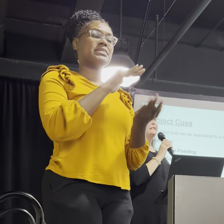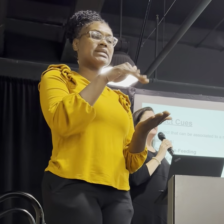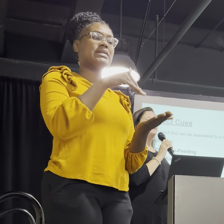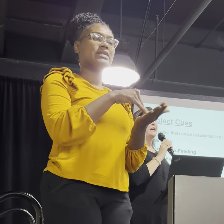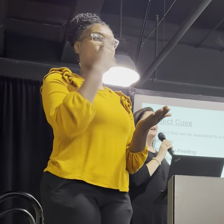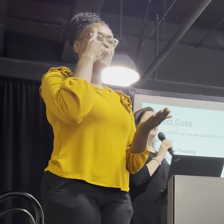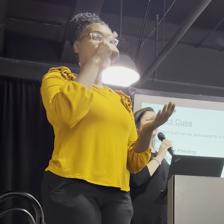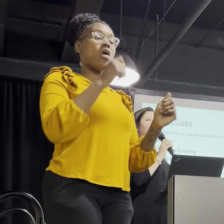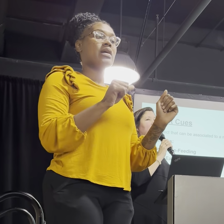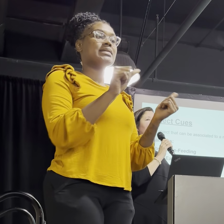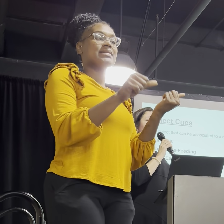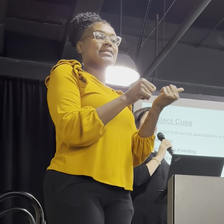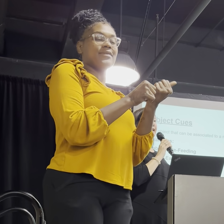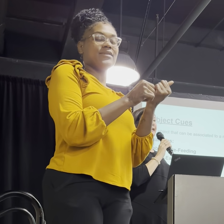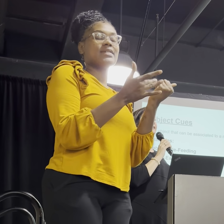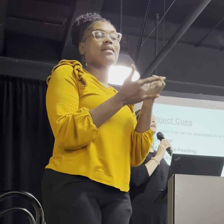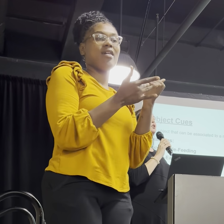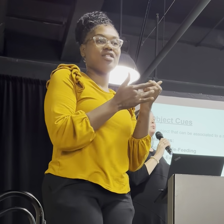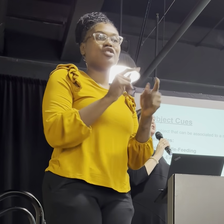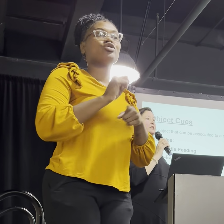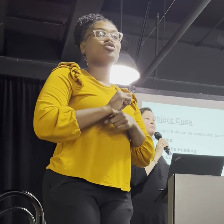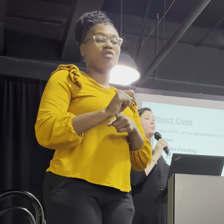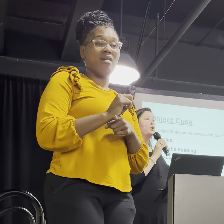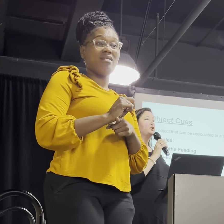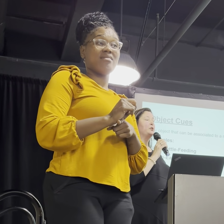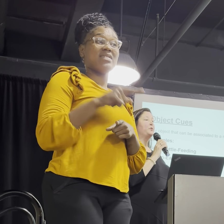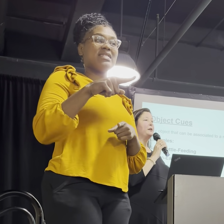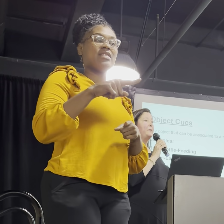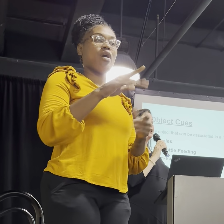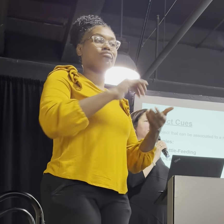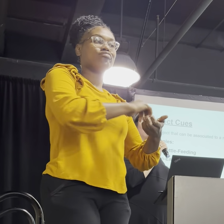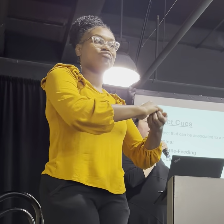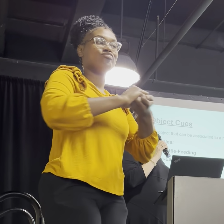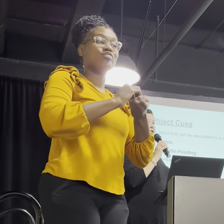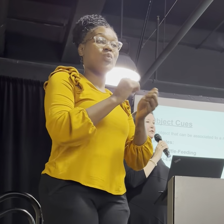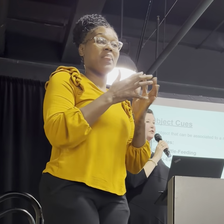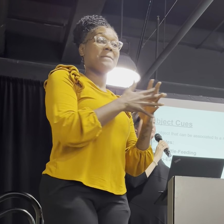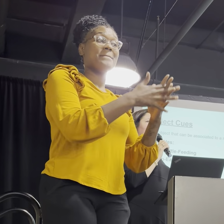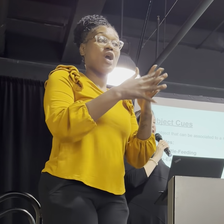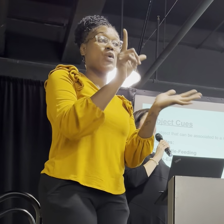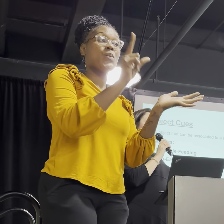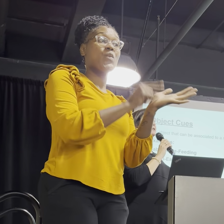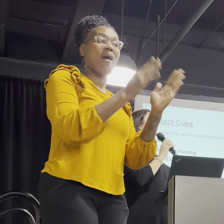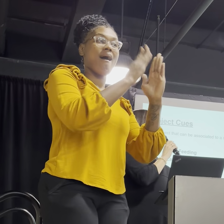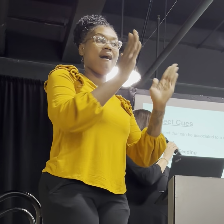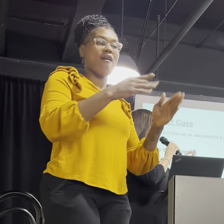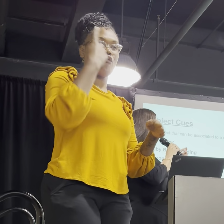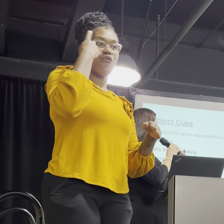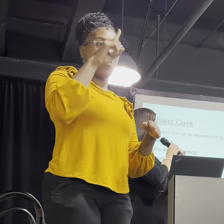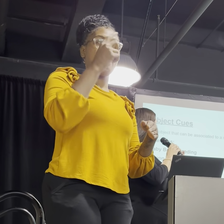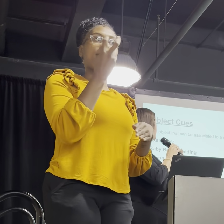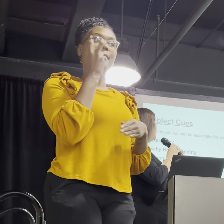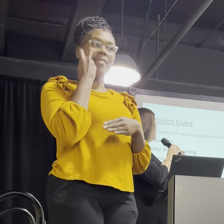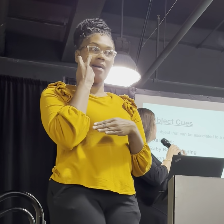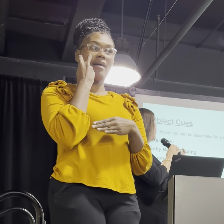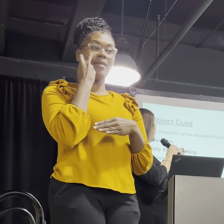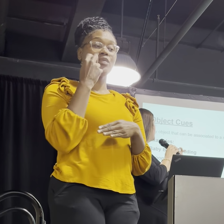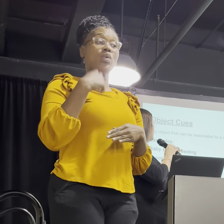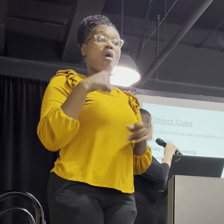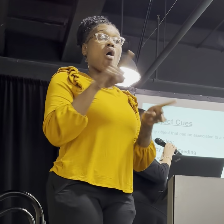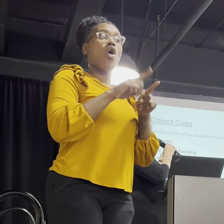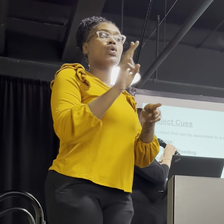for Assistive Technology Training, which is in partnership with the American Printing House for the Blind, we also